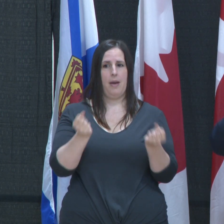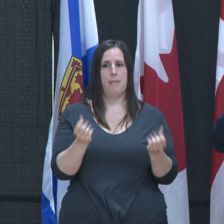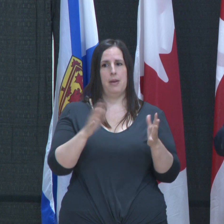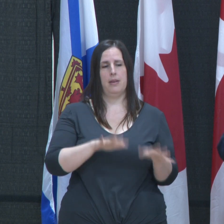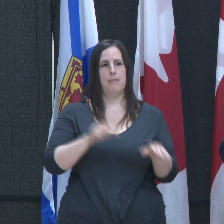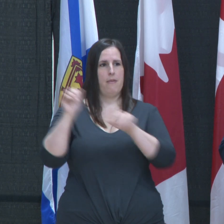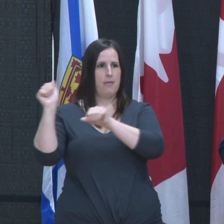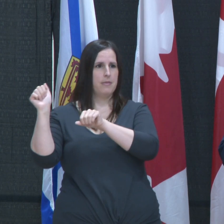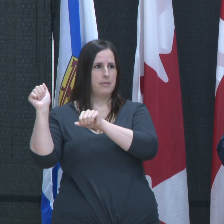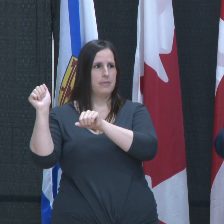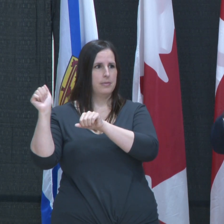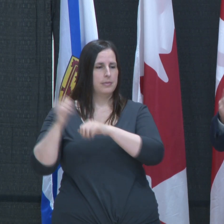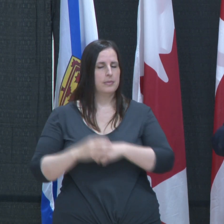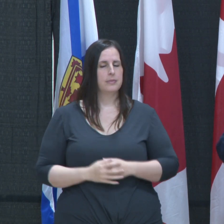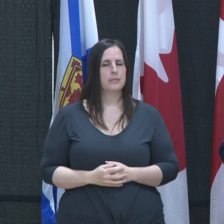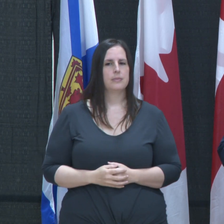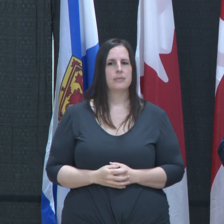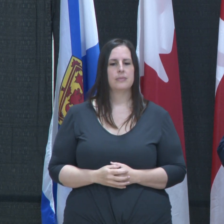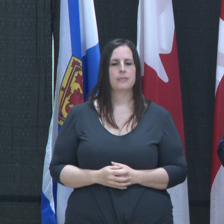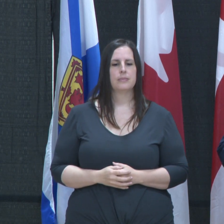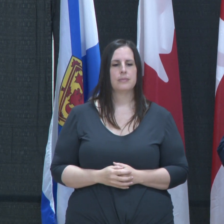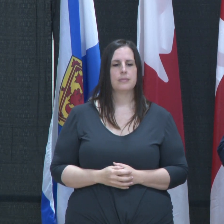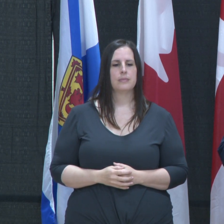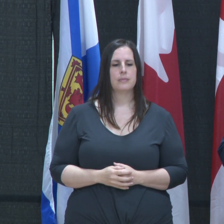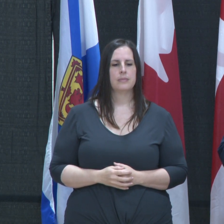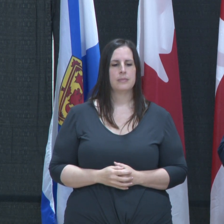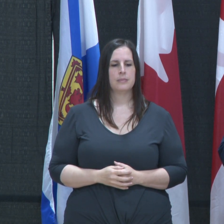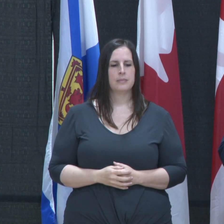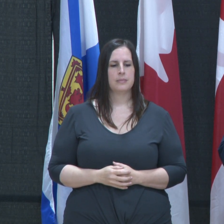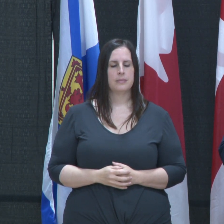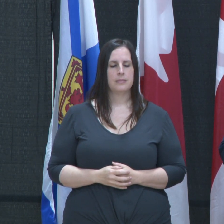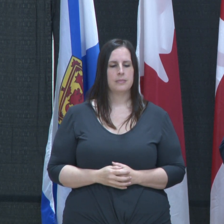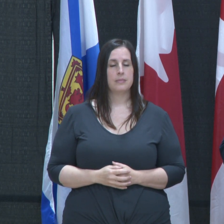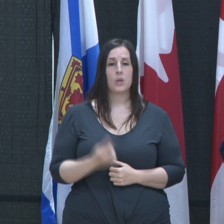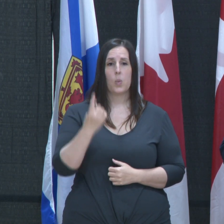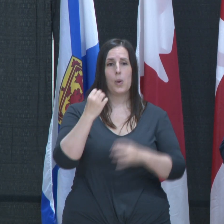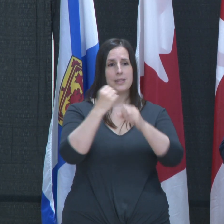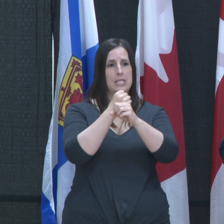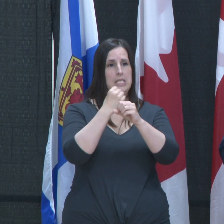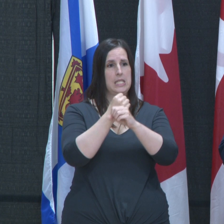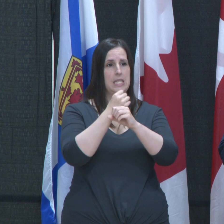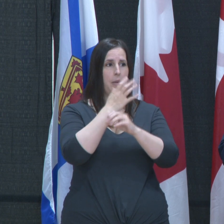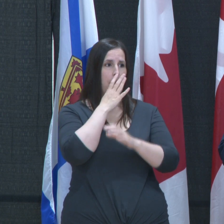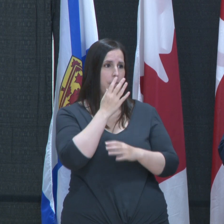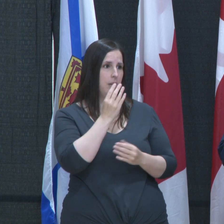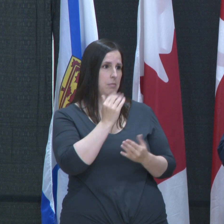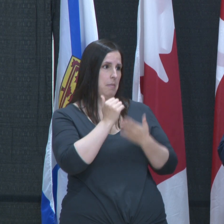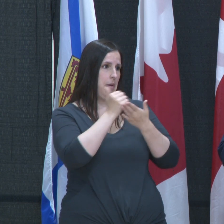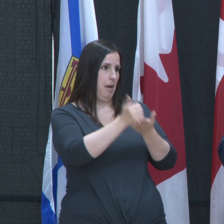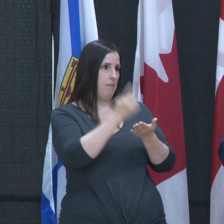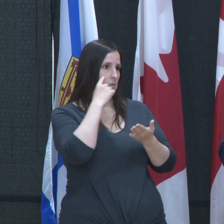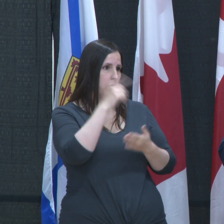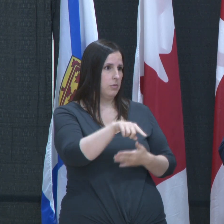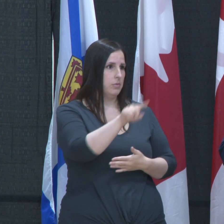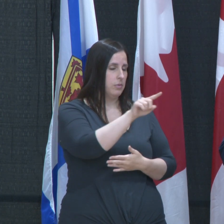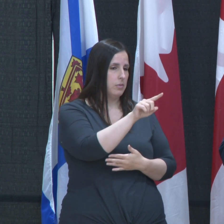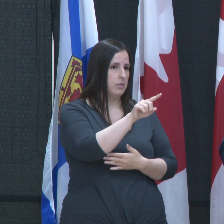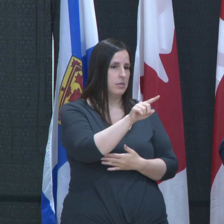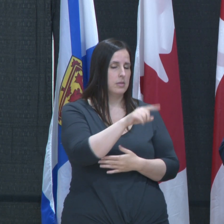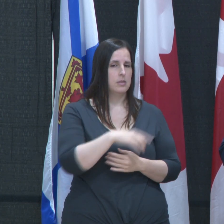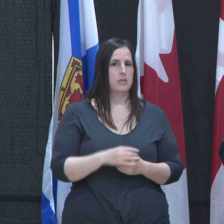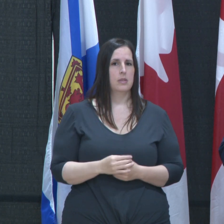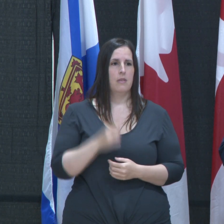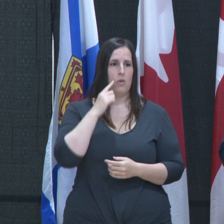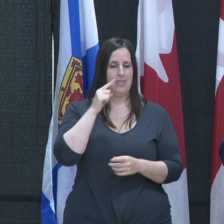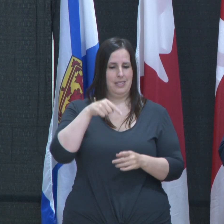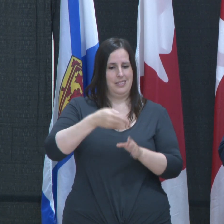And a particular stat which is relevant to you as you enter the workforce, and particularly in this